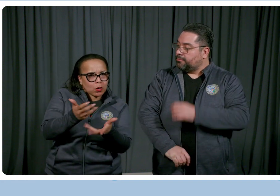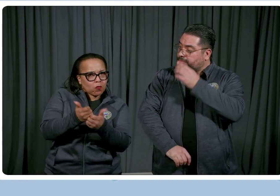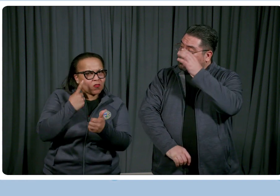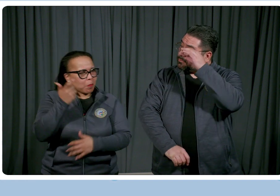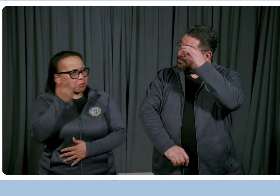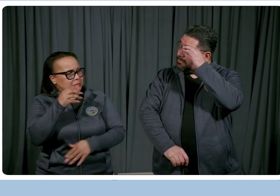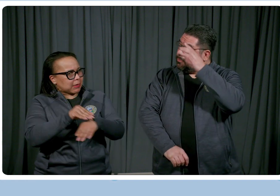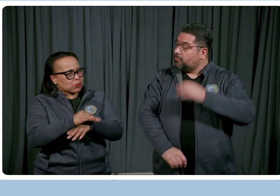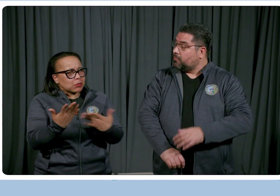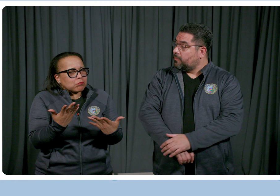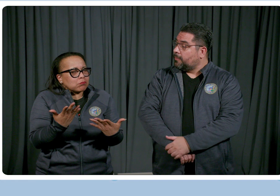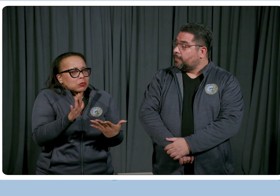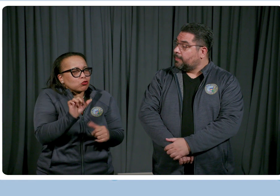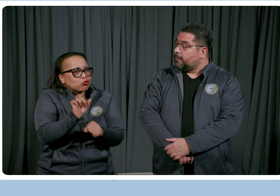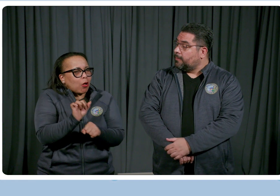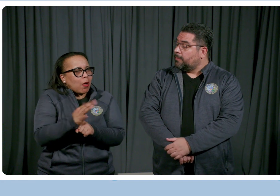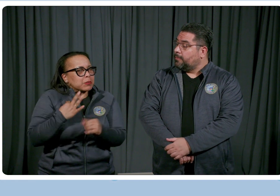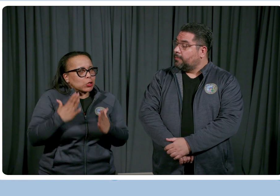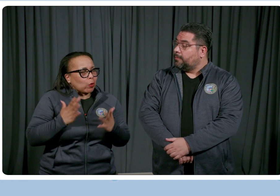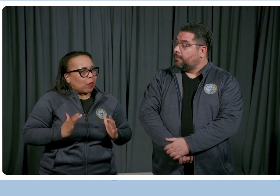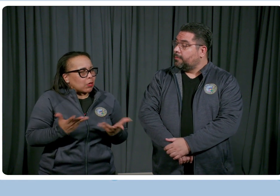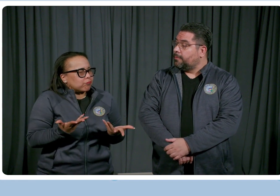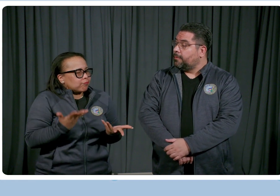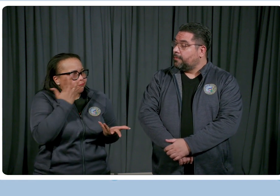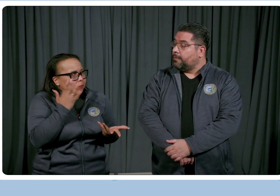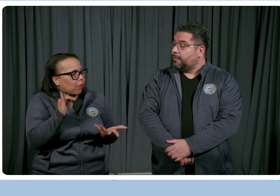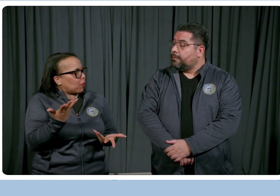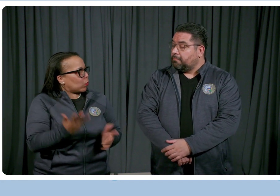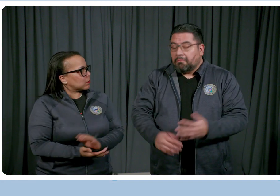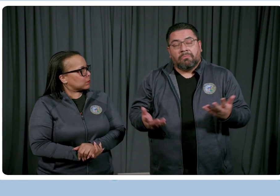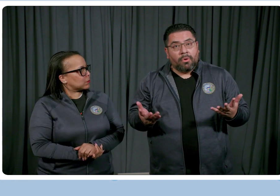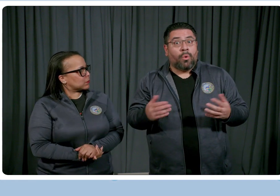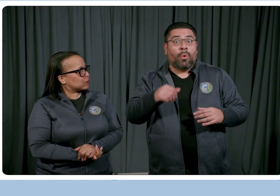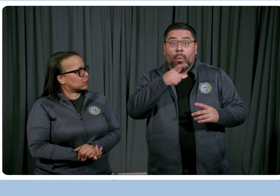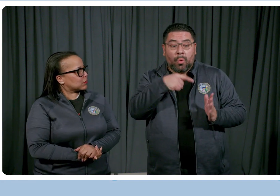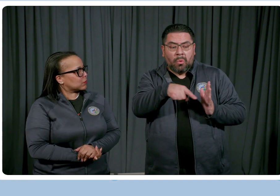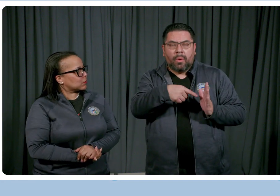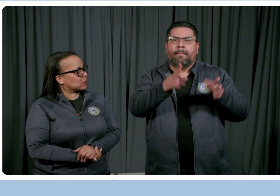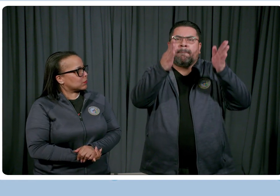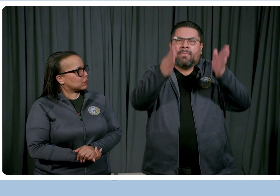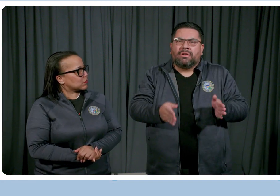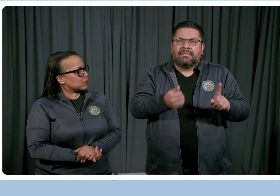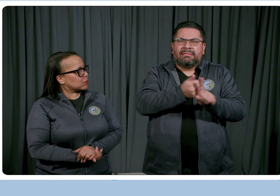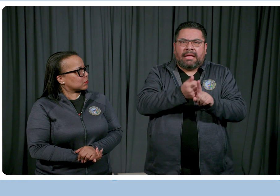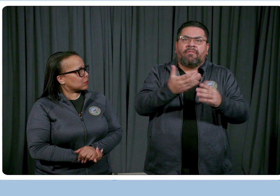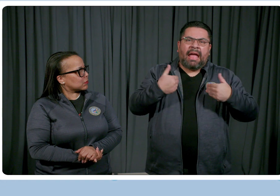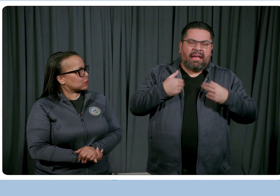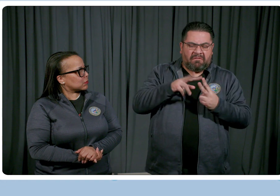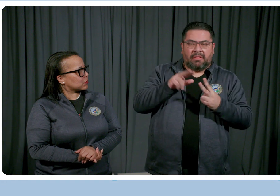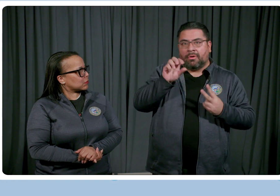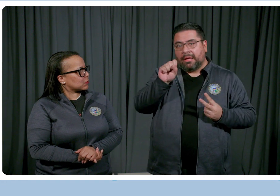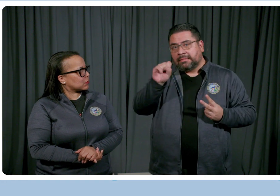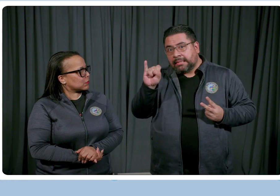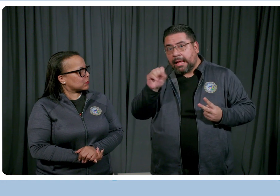to do this benefits counseling? What's a typical job seeker or client? The ones that I do benefits counseling for are the individuals, like I said,